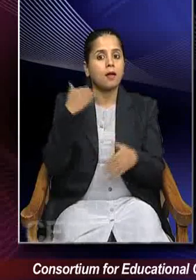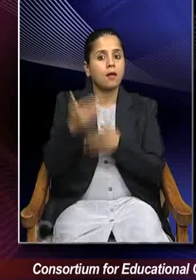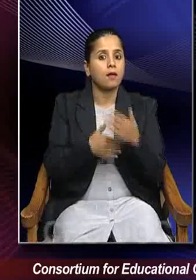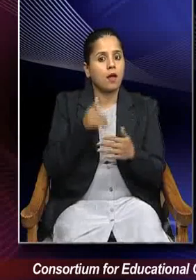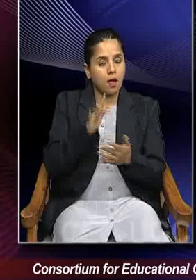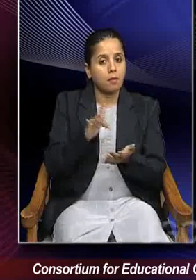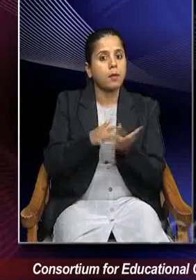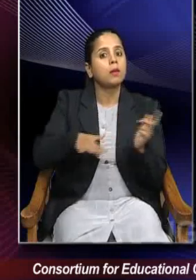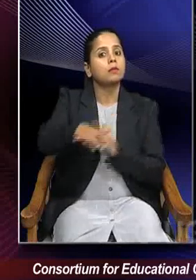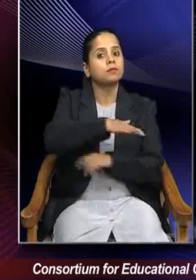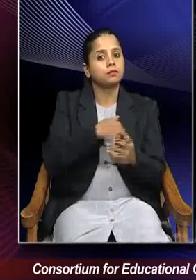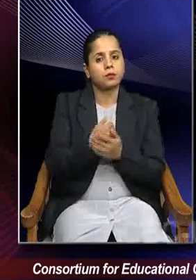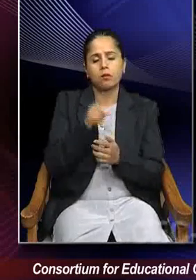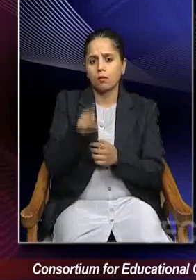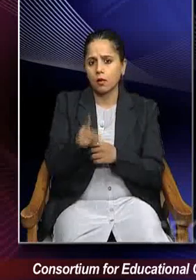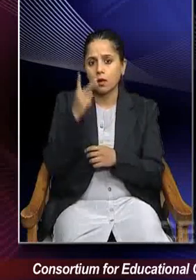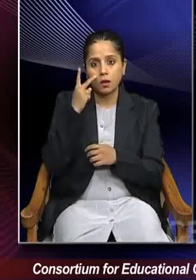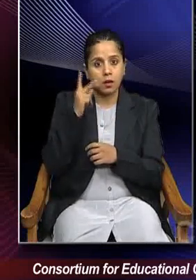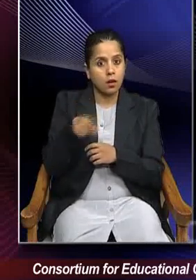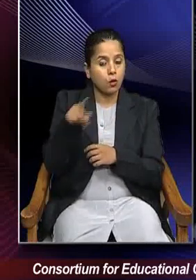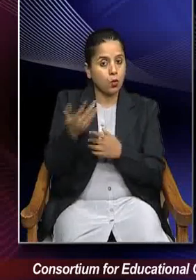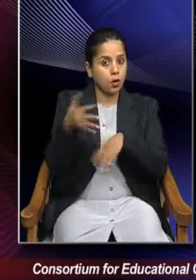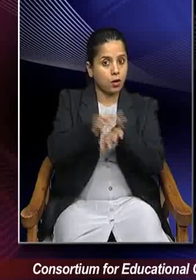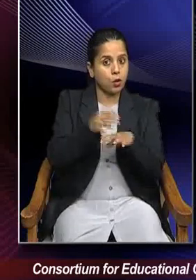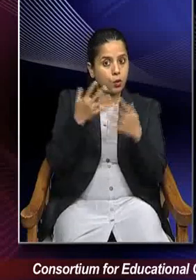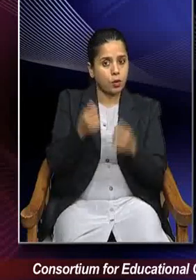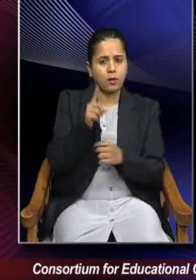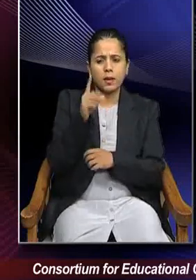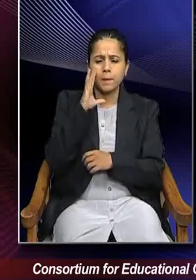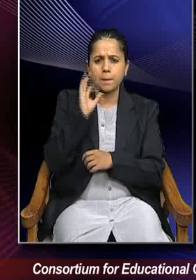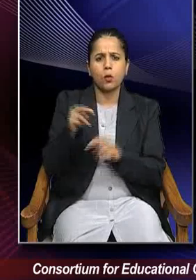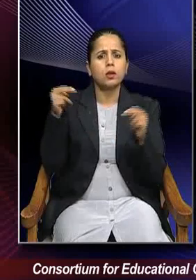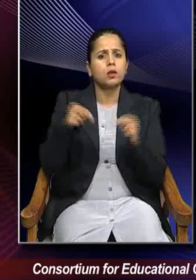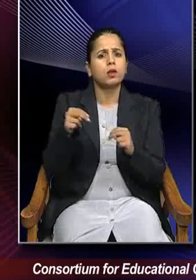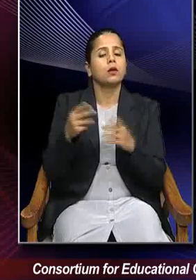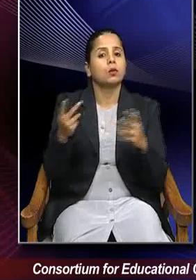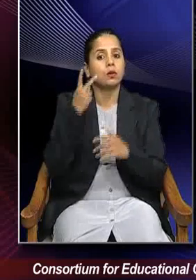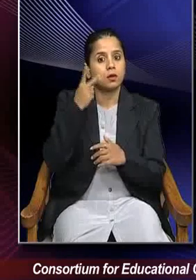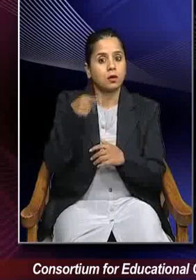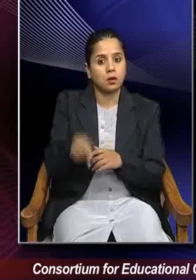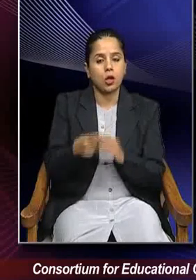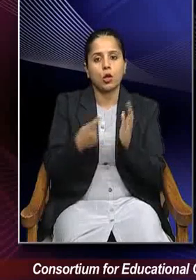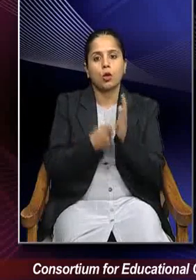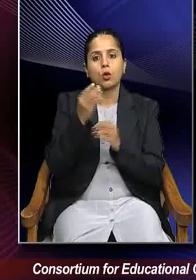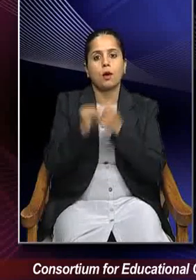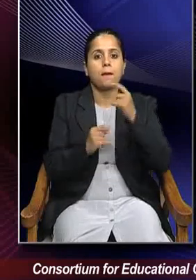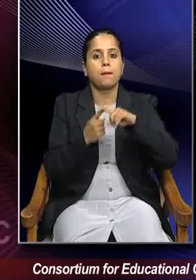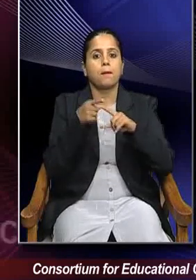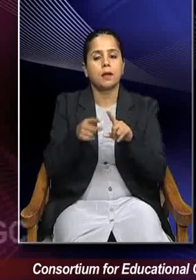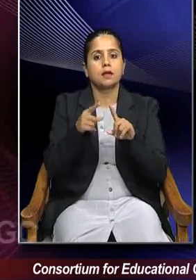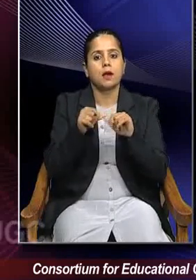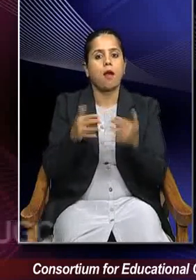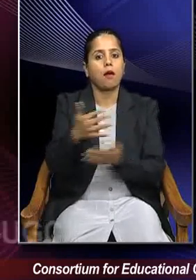territory. But in order to implement them, I think one of the important requirement is also a robust data